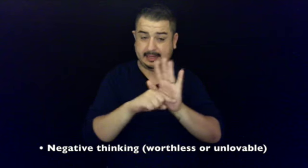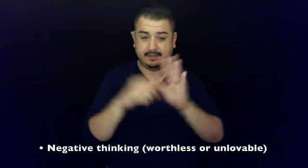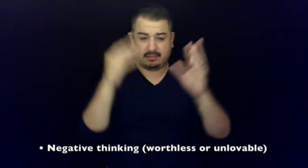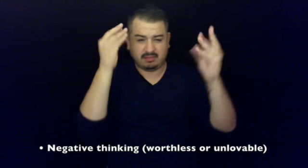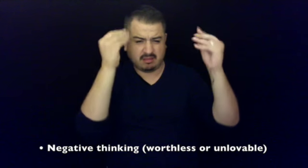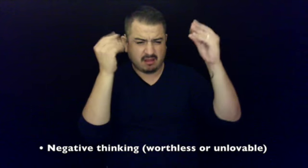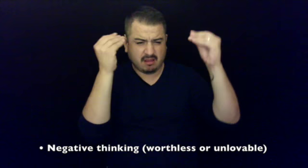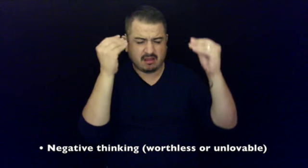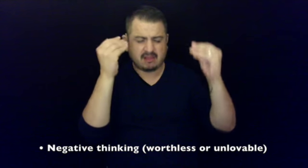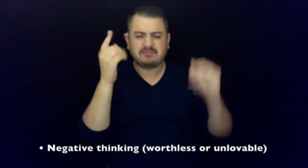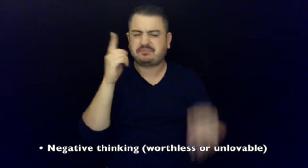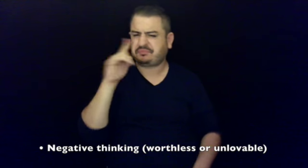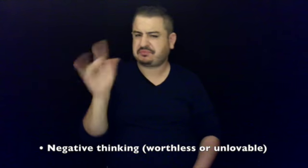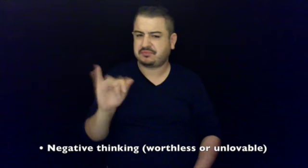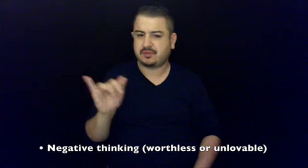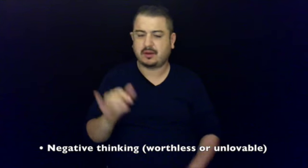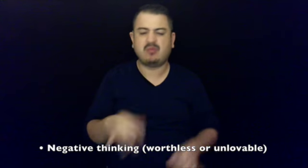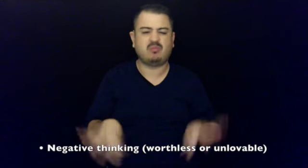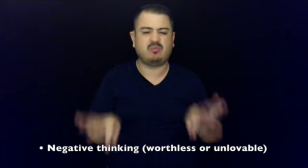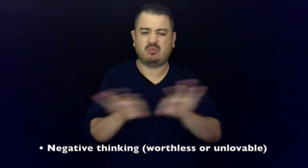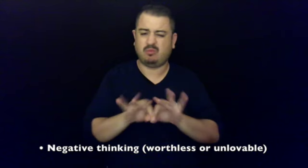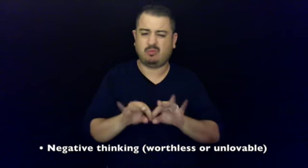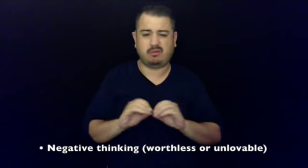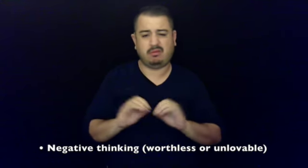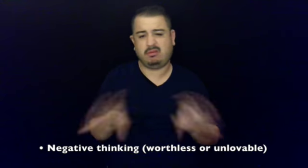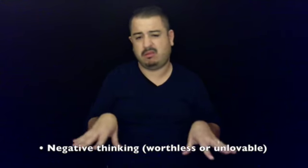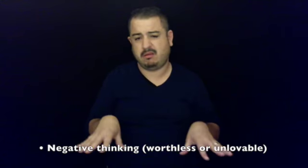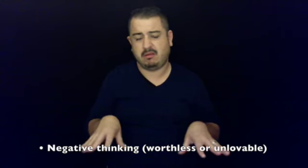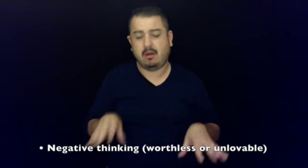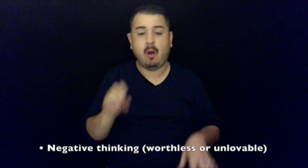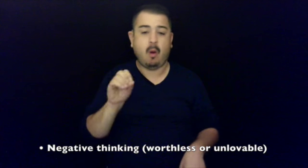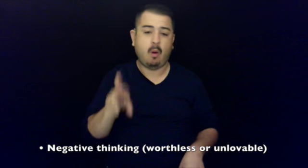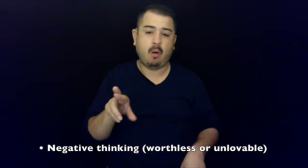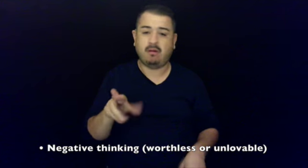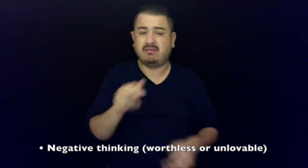negative thinking, worthless or unlovable,